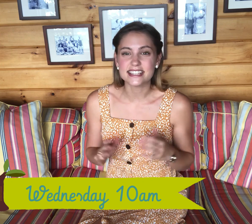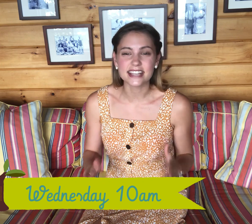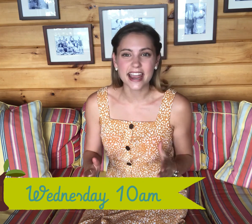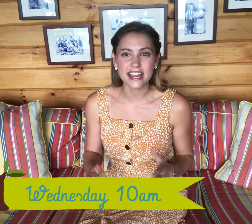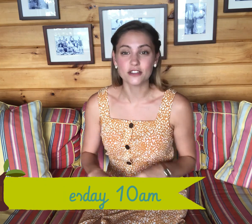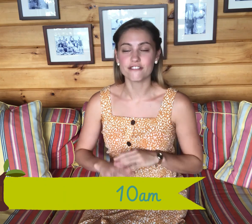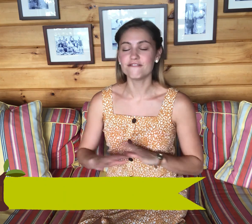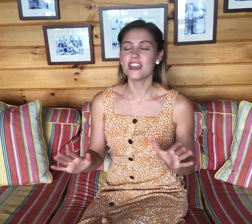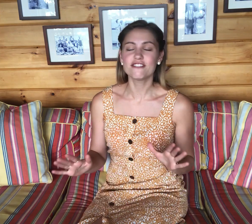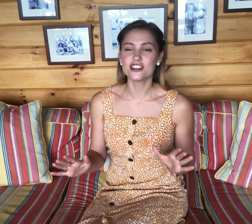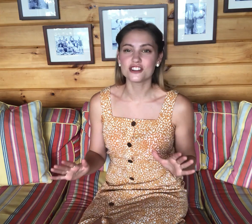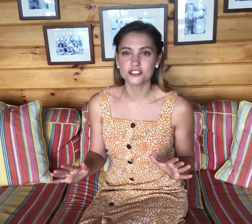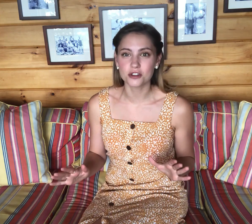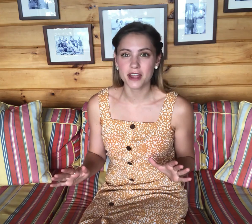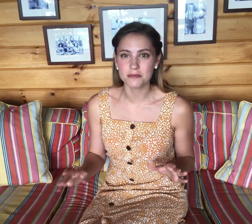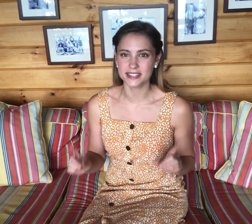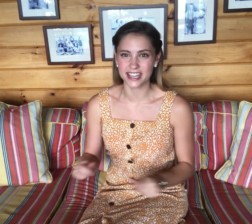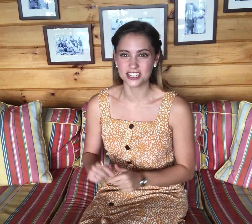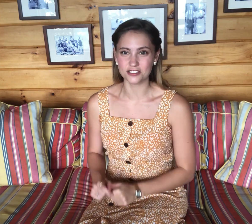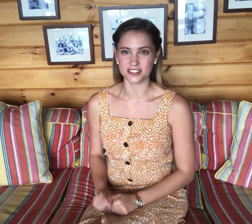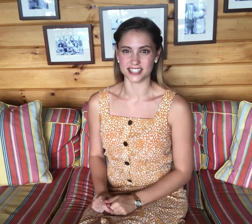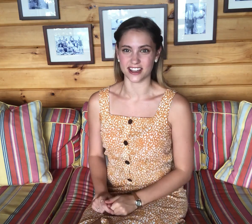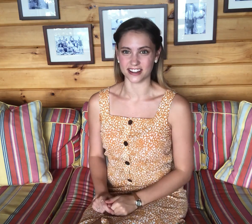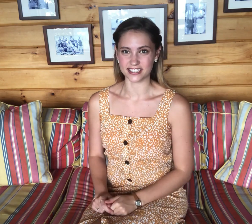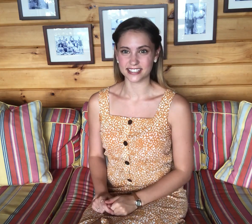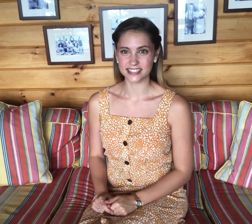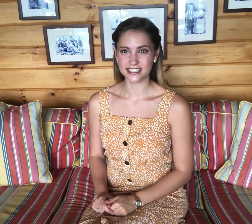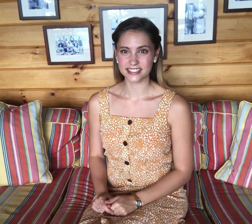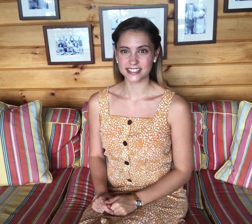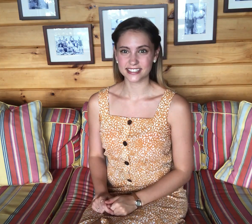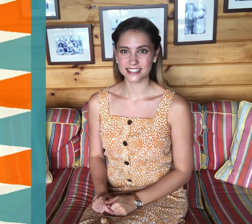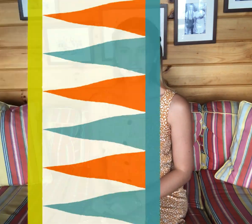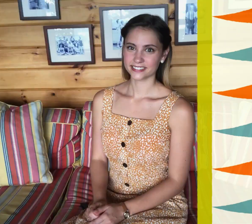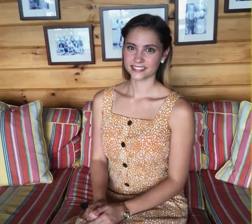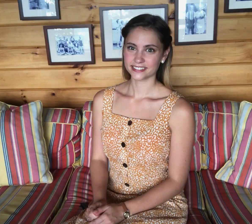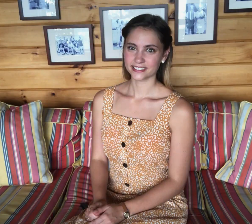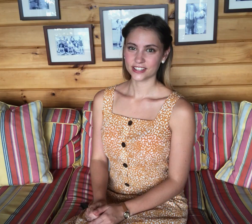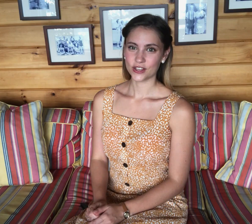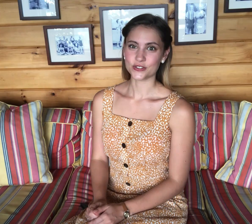It is sing sign time. Let's have some fun.